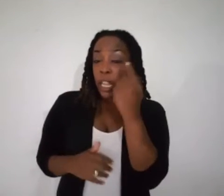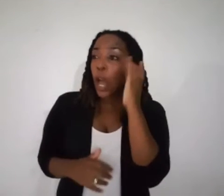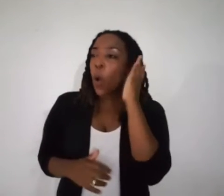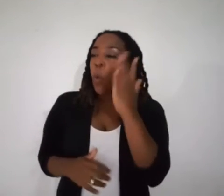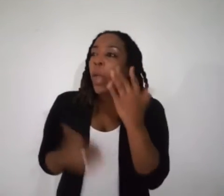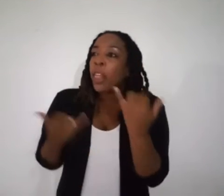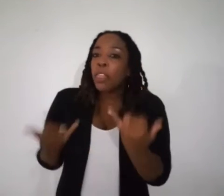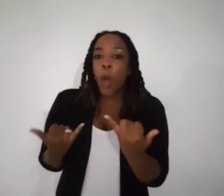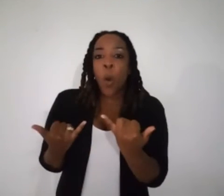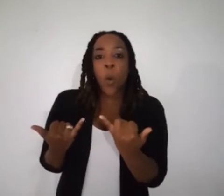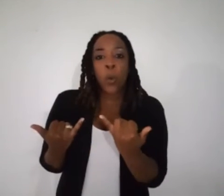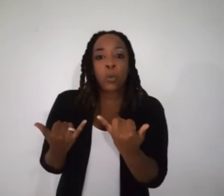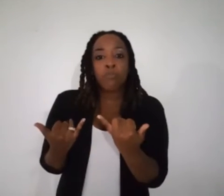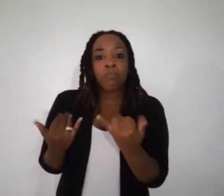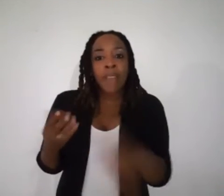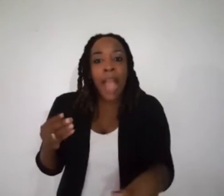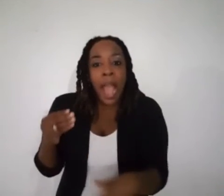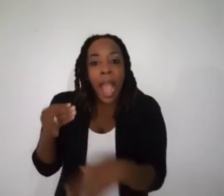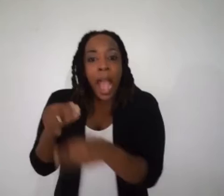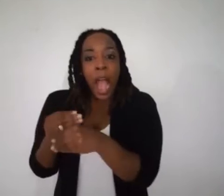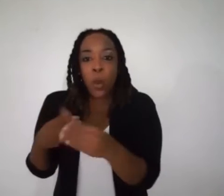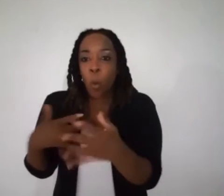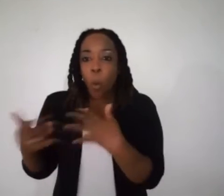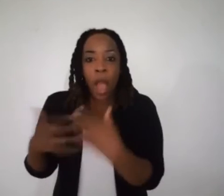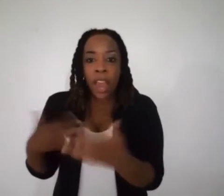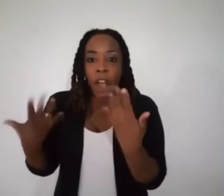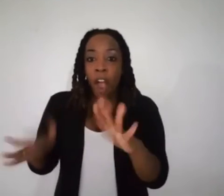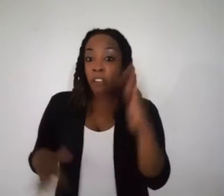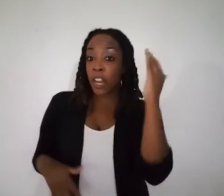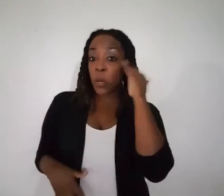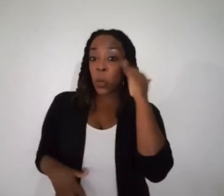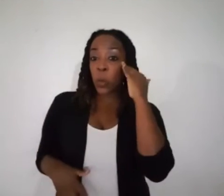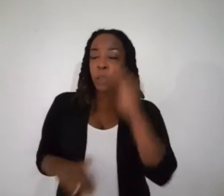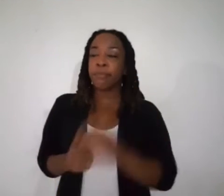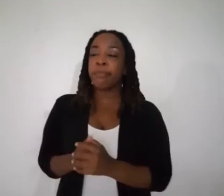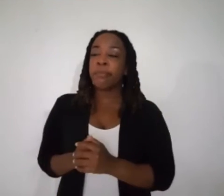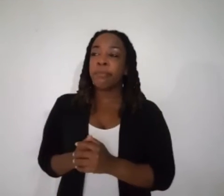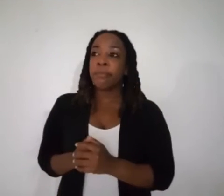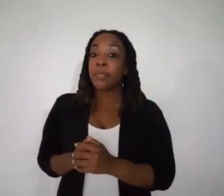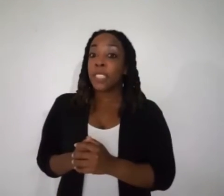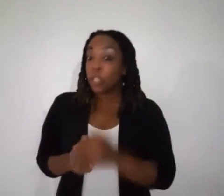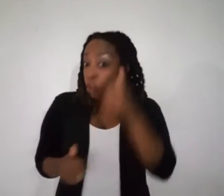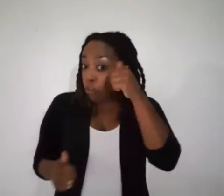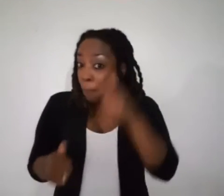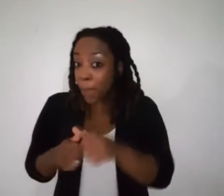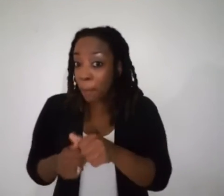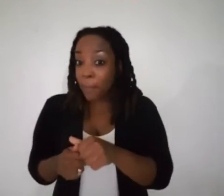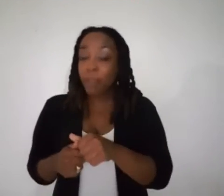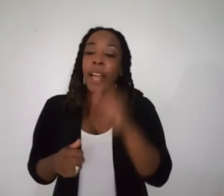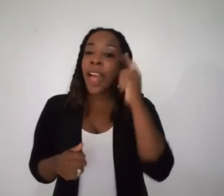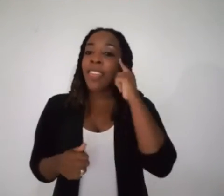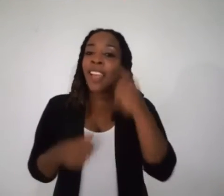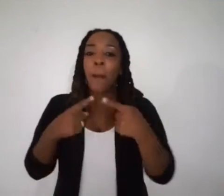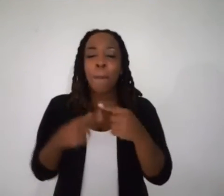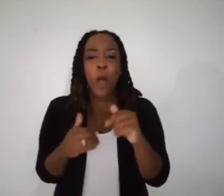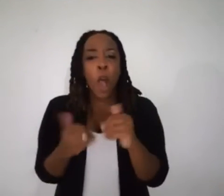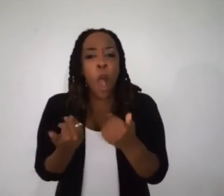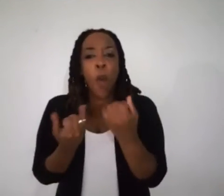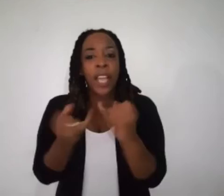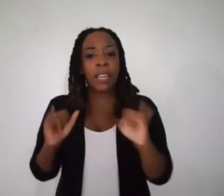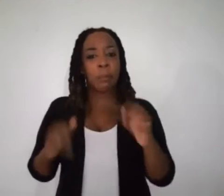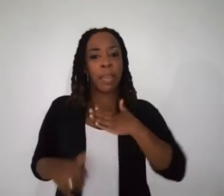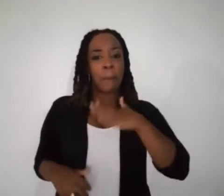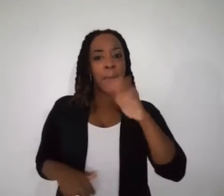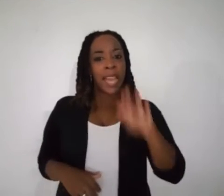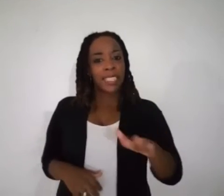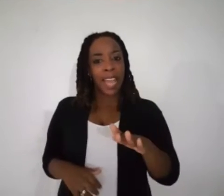skills. So think about how independent your child is, because remember, we're going to be talking about washing hands, and we're going to be talking